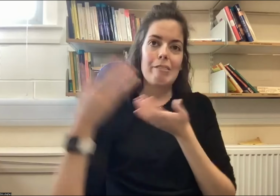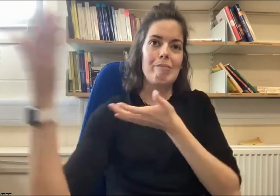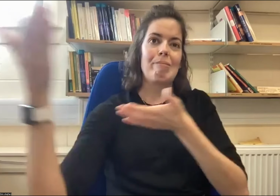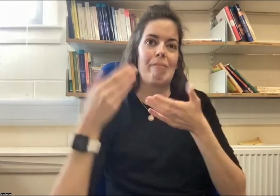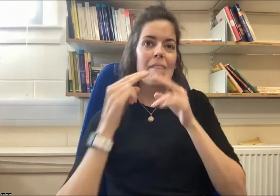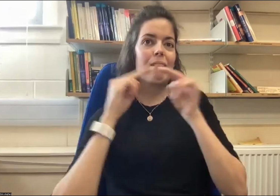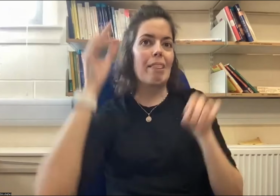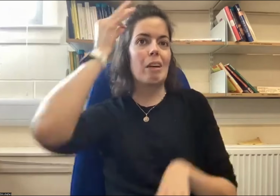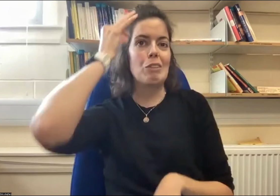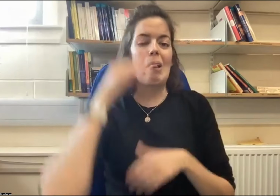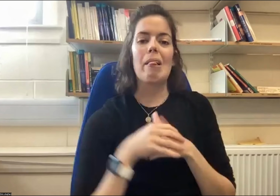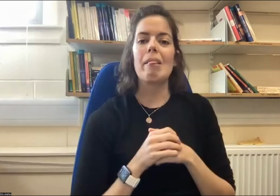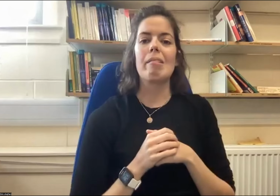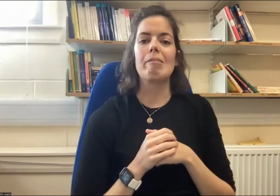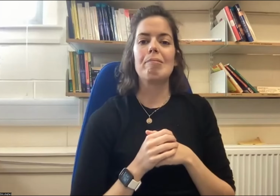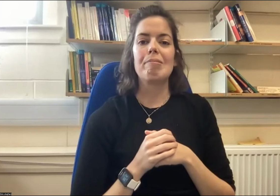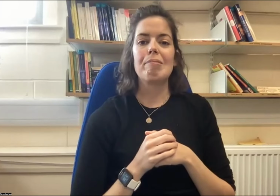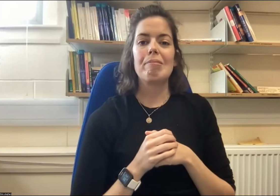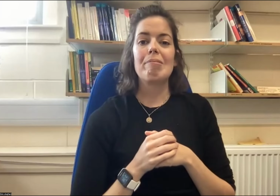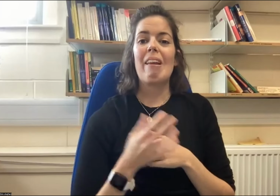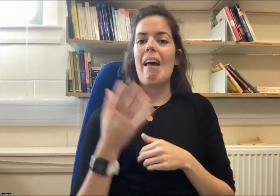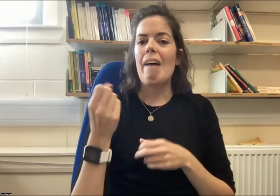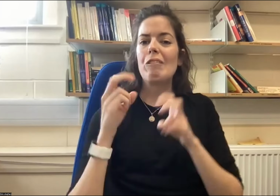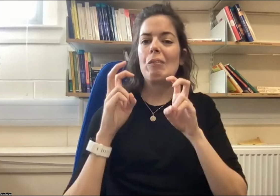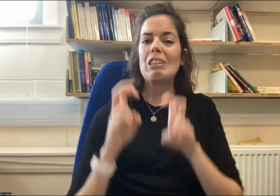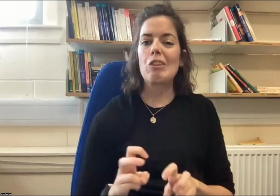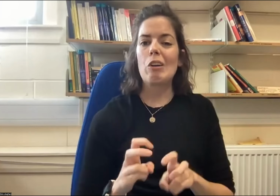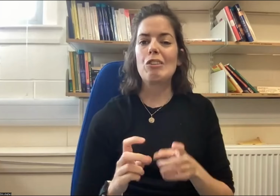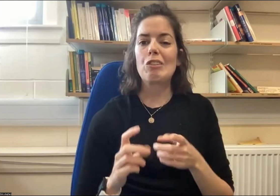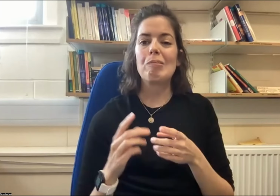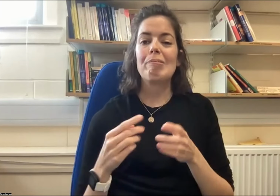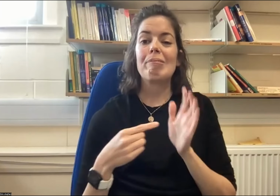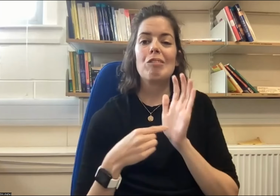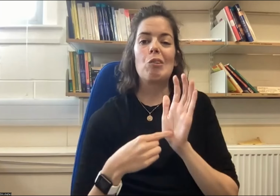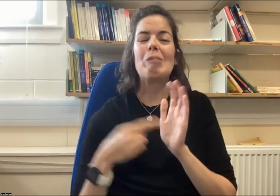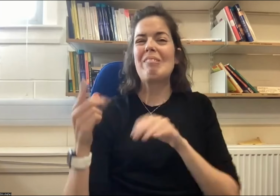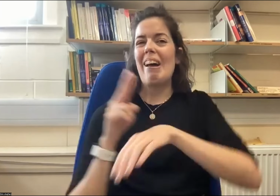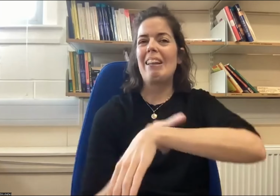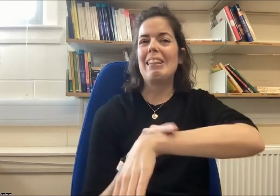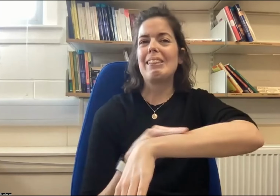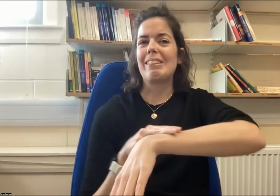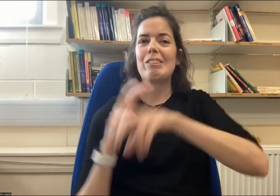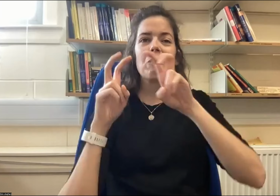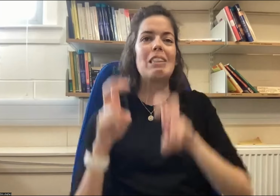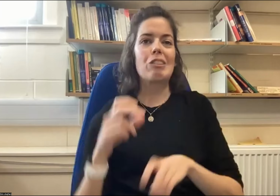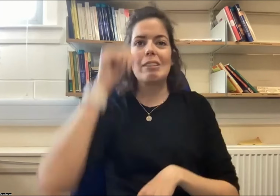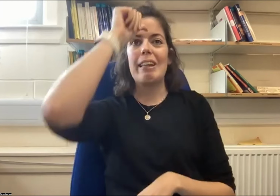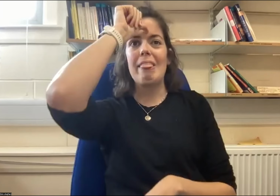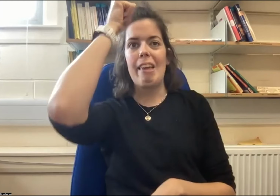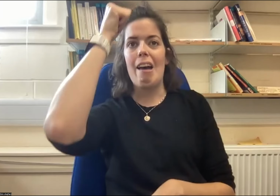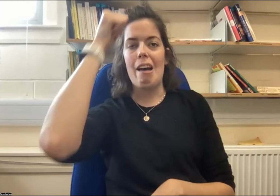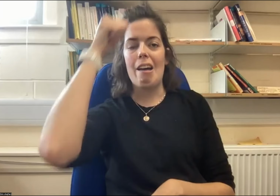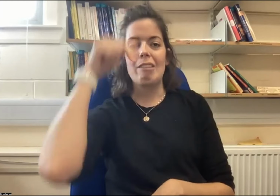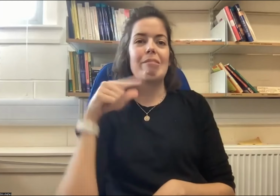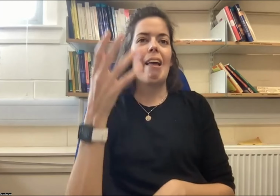Also, deaf people and disabled people are typically given council flats as accommodation. There is a research that